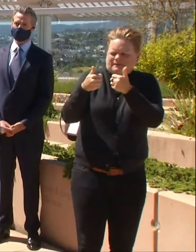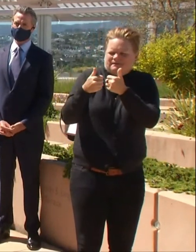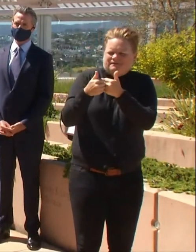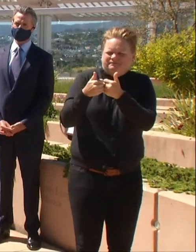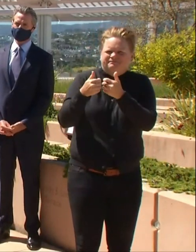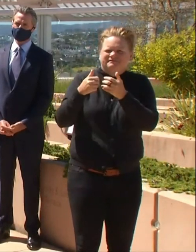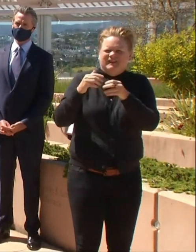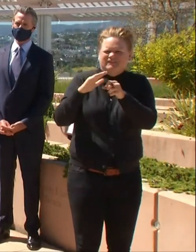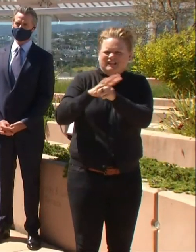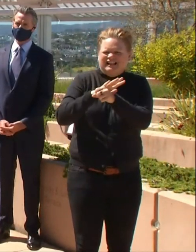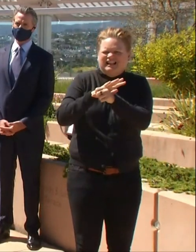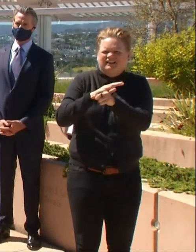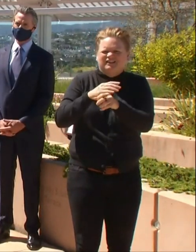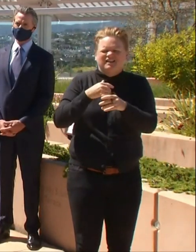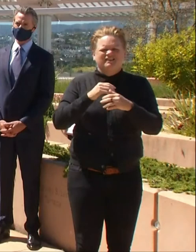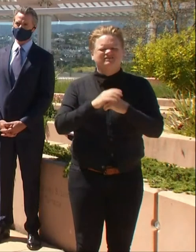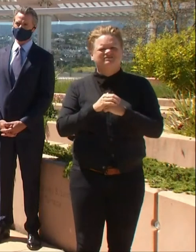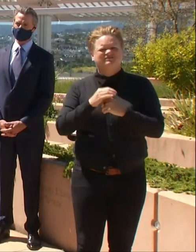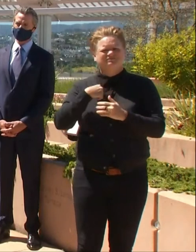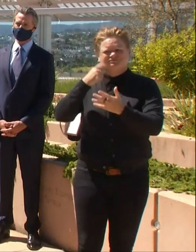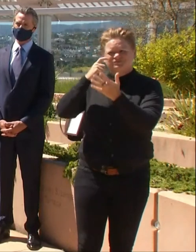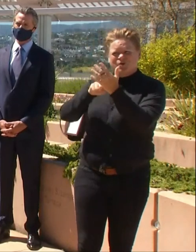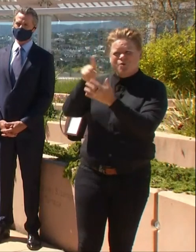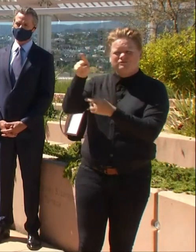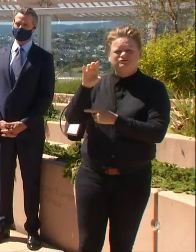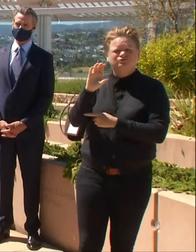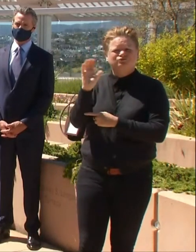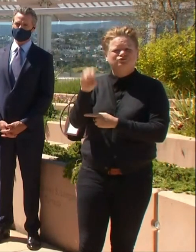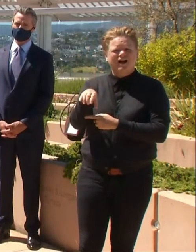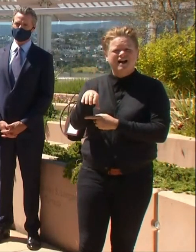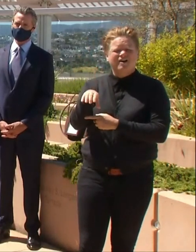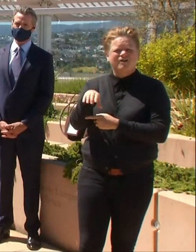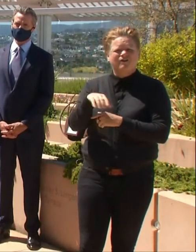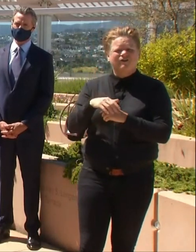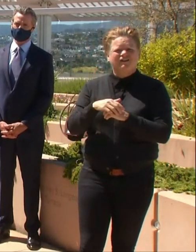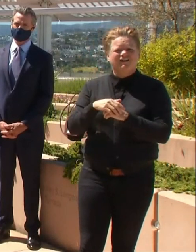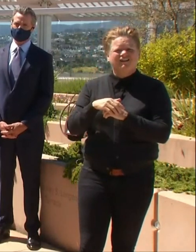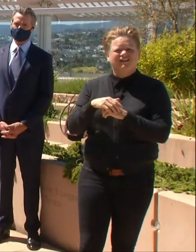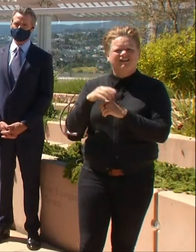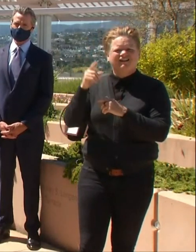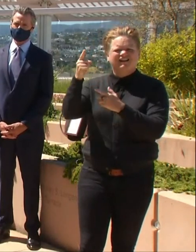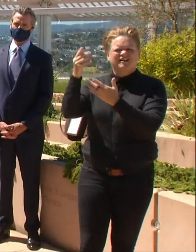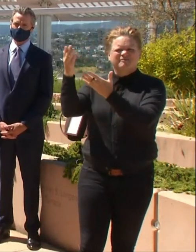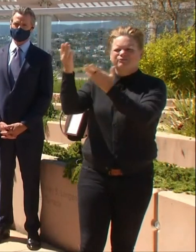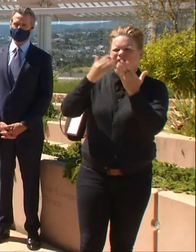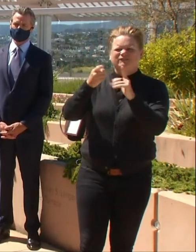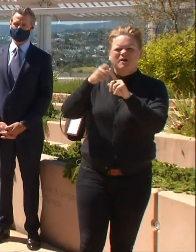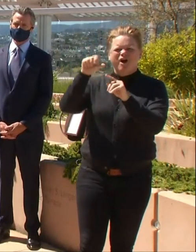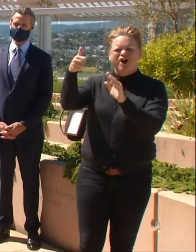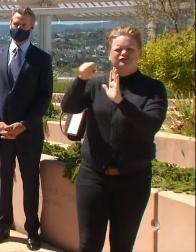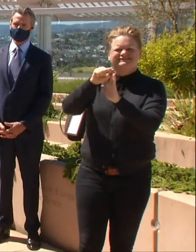York as well, where guns are being trafficked in from states with weak gun laws. And we certainly have that problem in California as well.